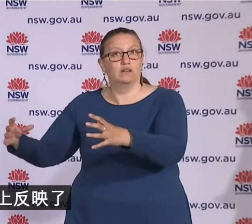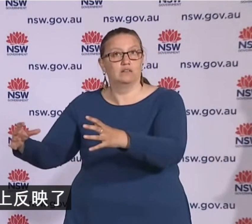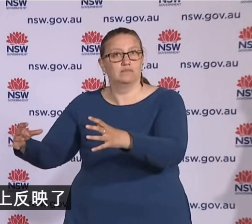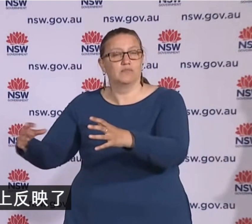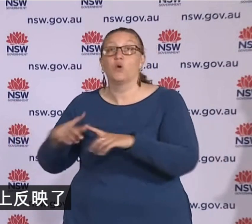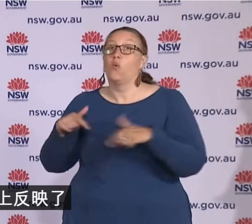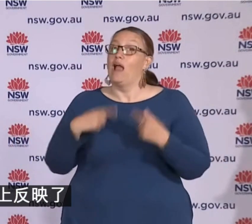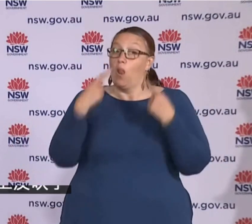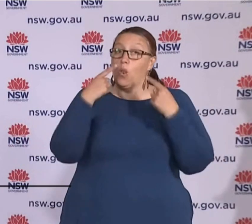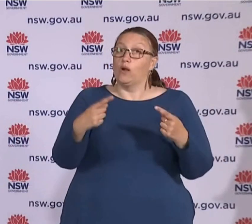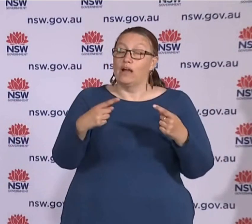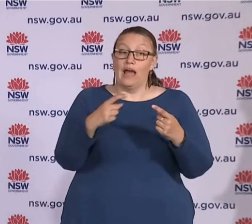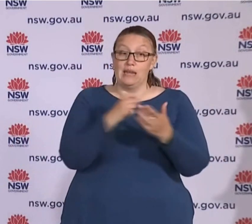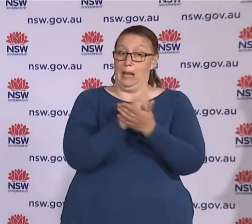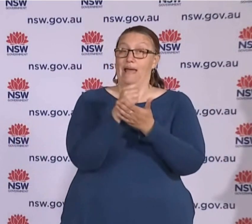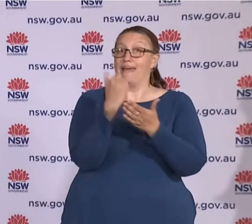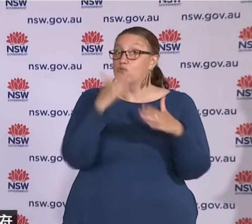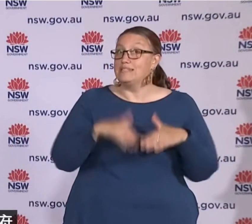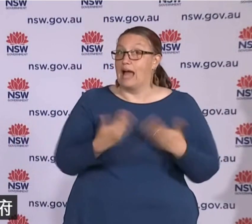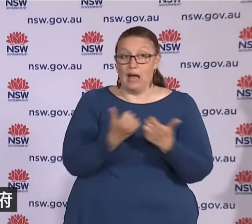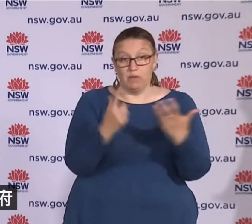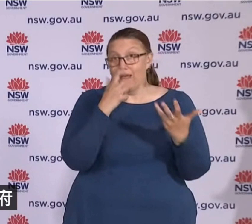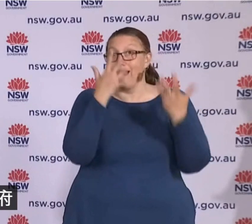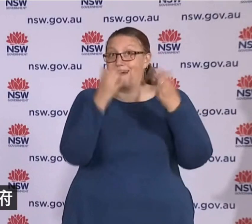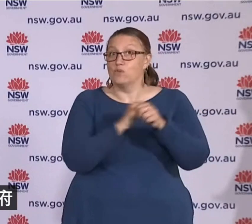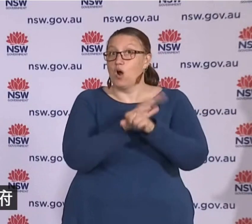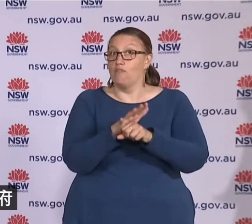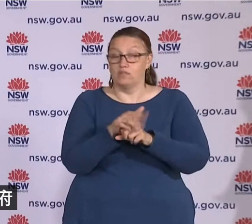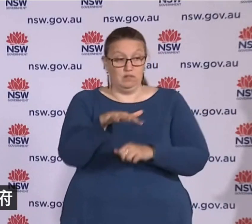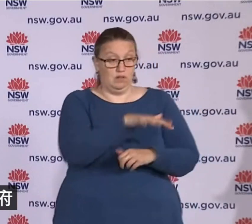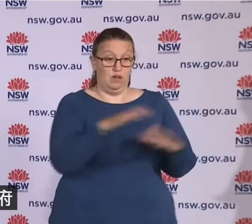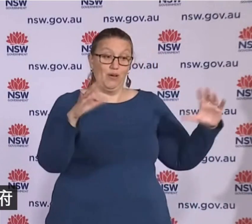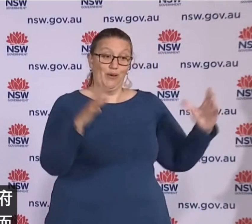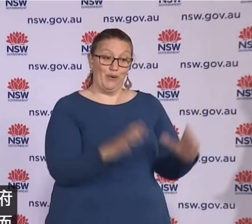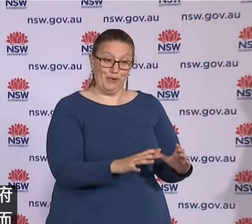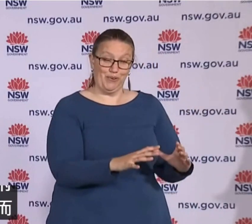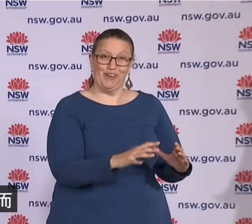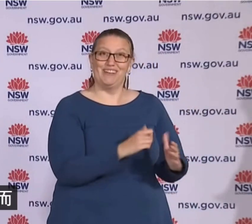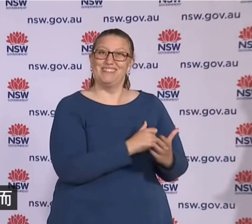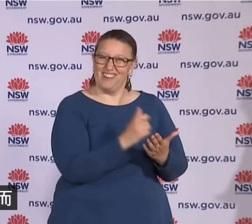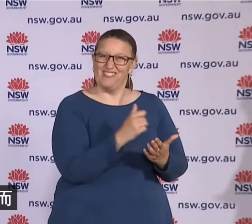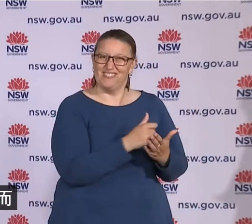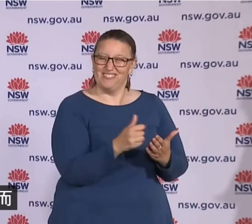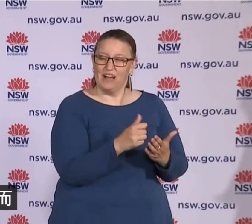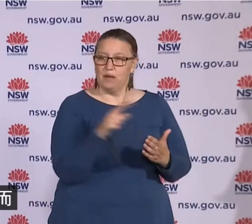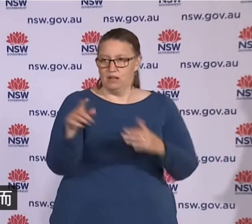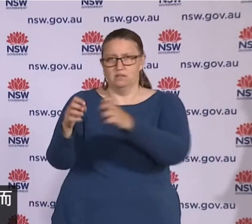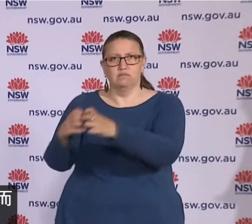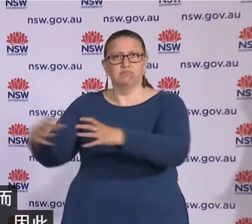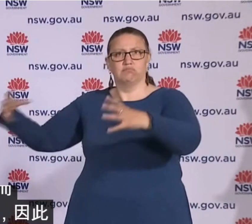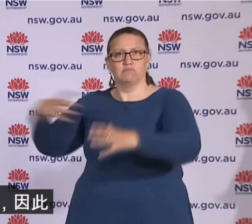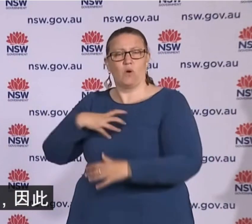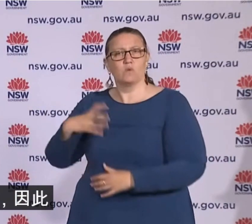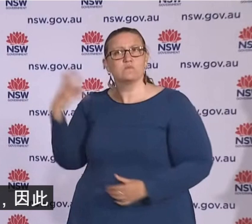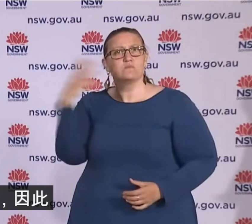different patterns. Decline here, declining in the local government areas of concern as a generalisation, and increase in other areas. And